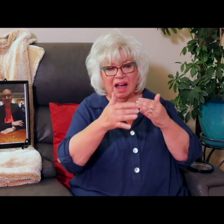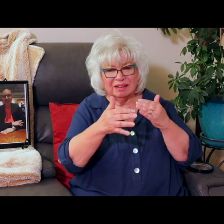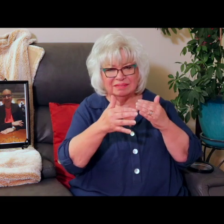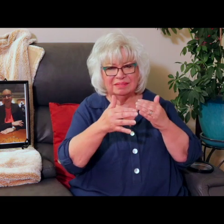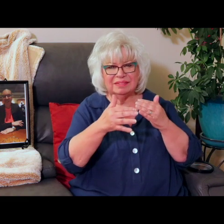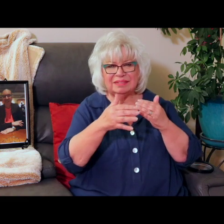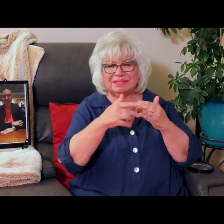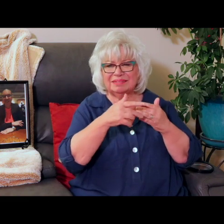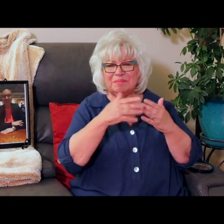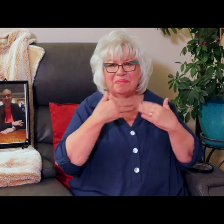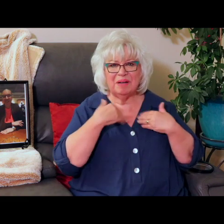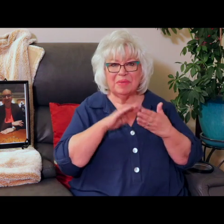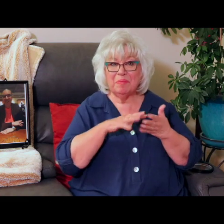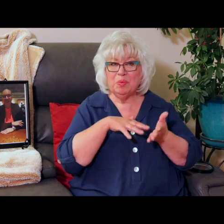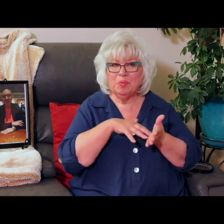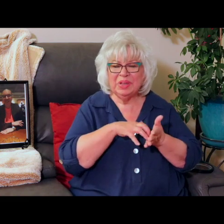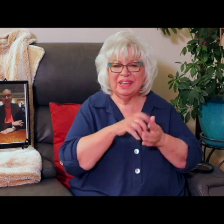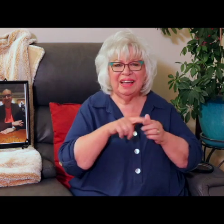And through it all,